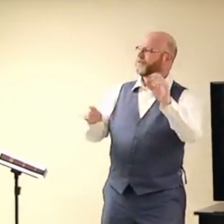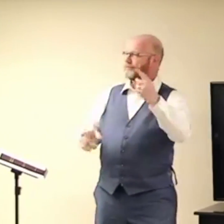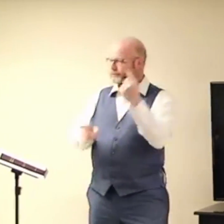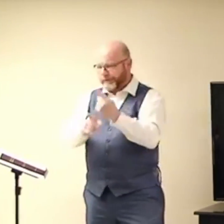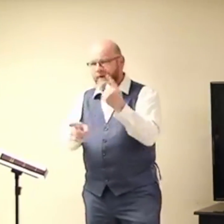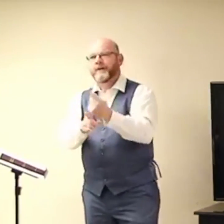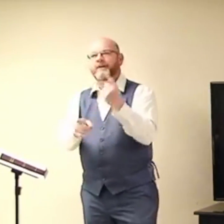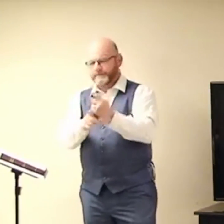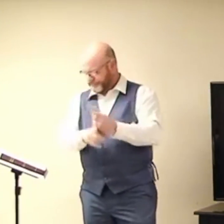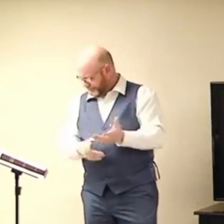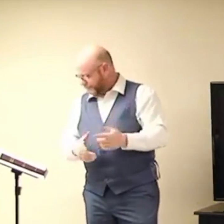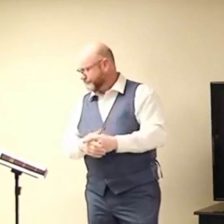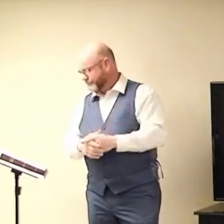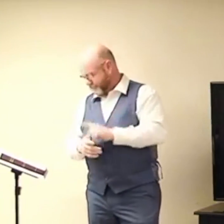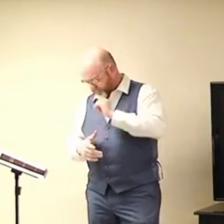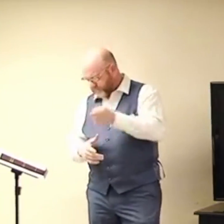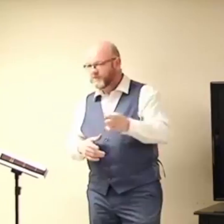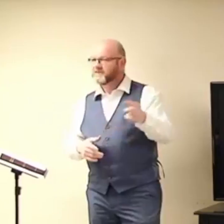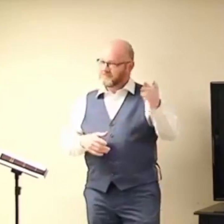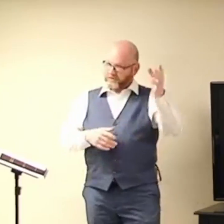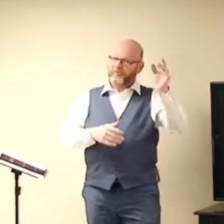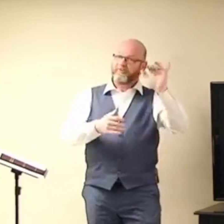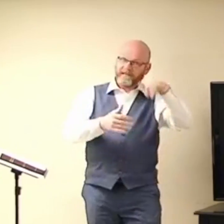Absolutely. Praise God. That's correct.